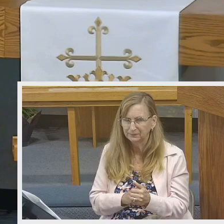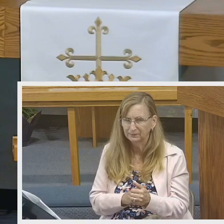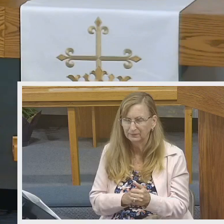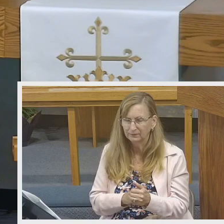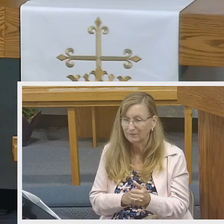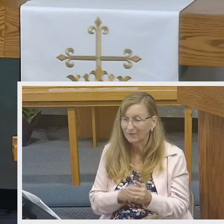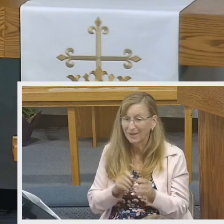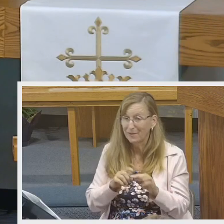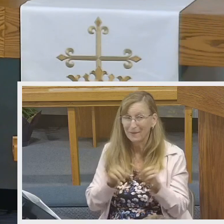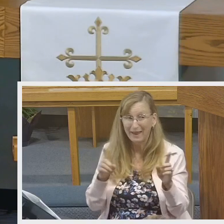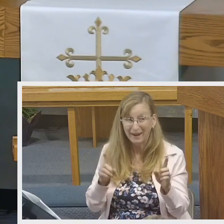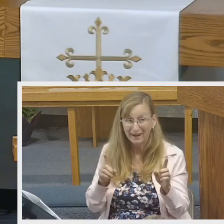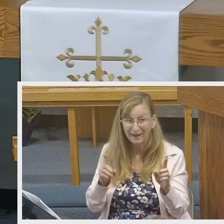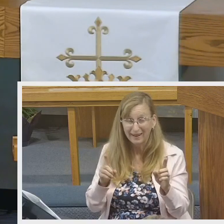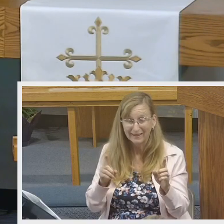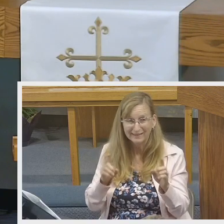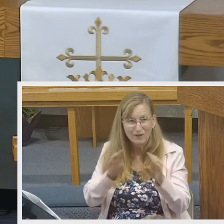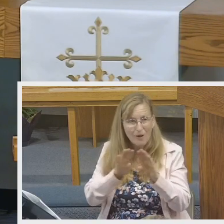But the tomb was open.